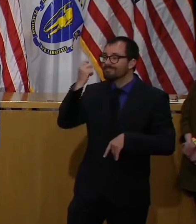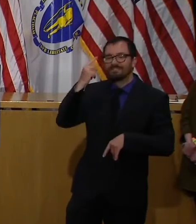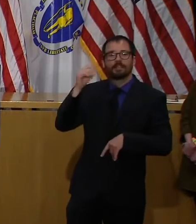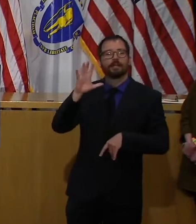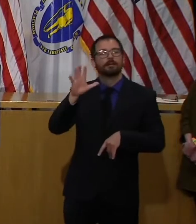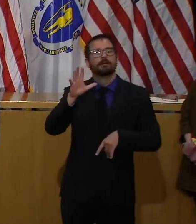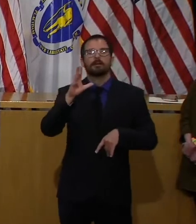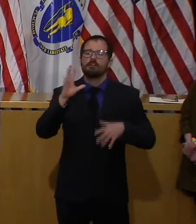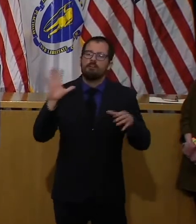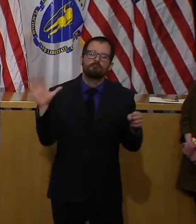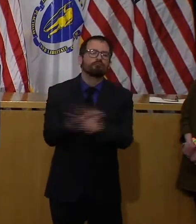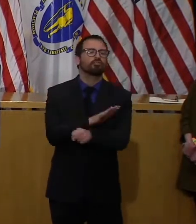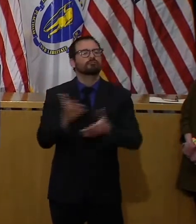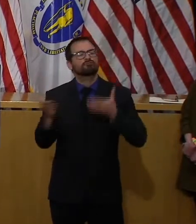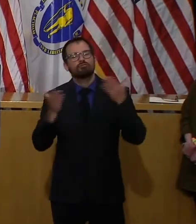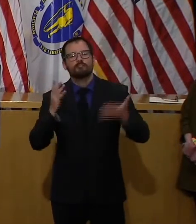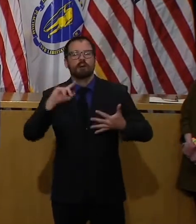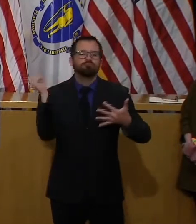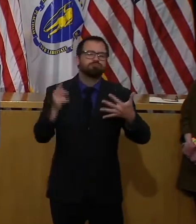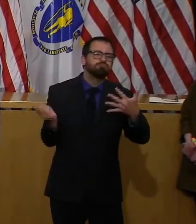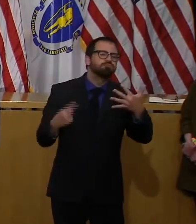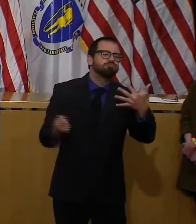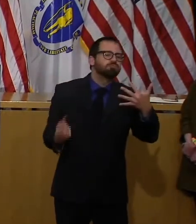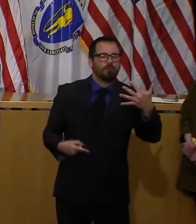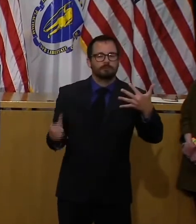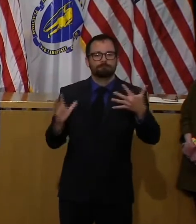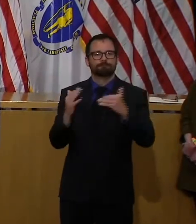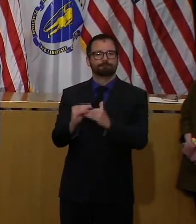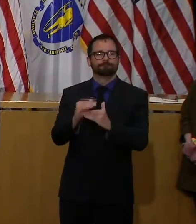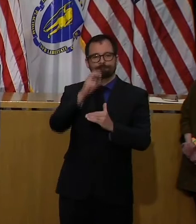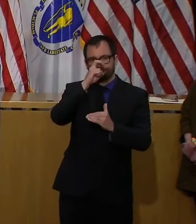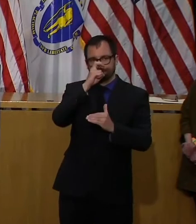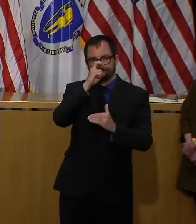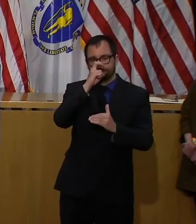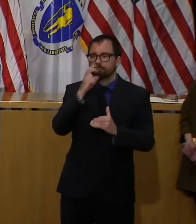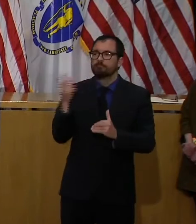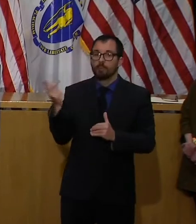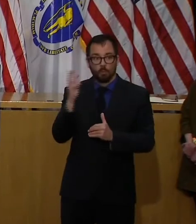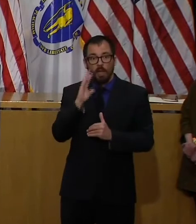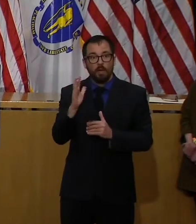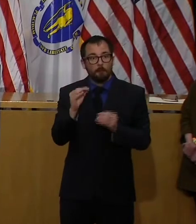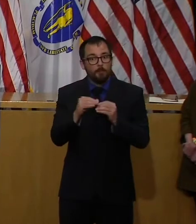Well, you guys got a pretty decent presentation from them, right? Yeah.